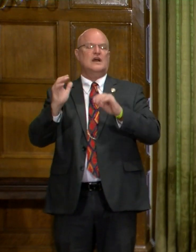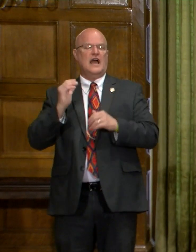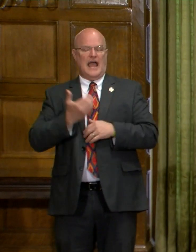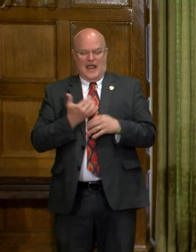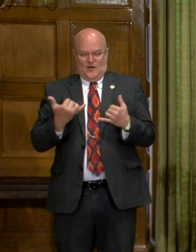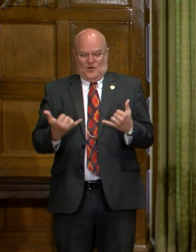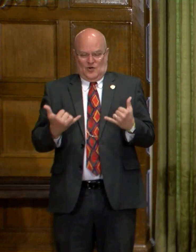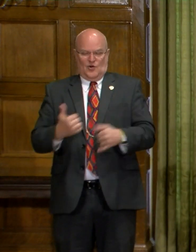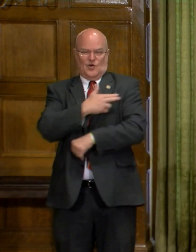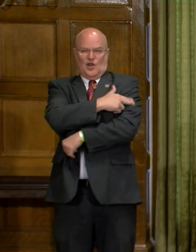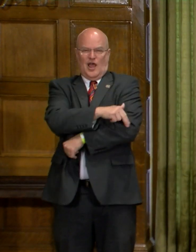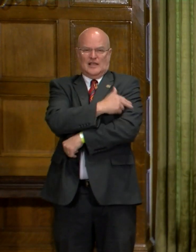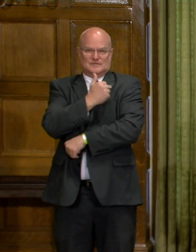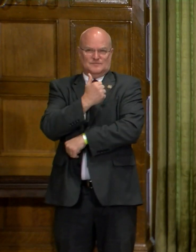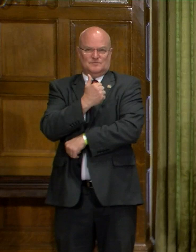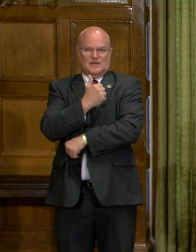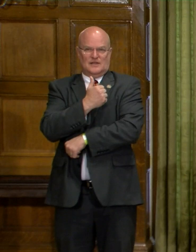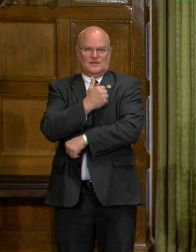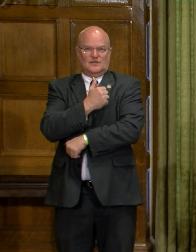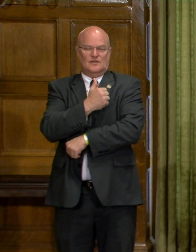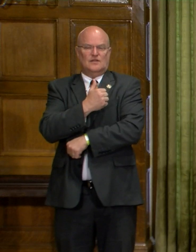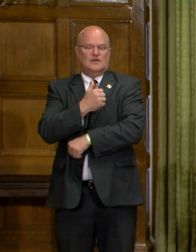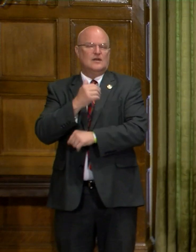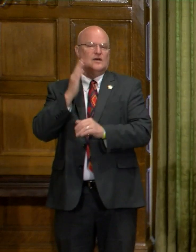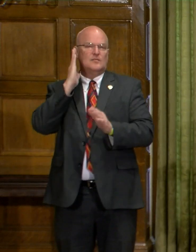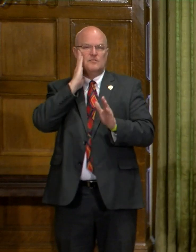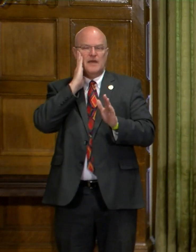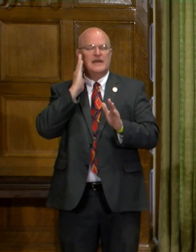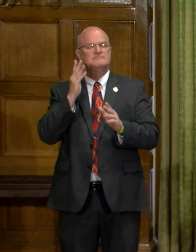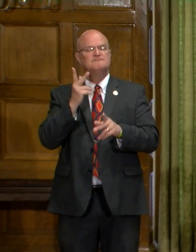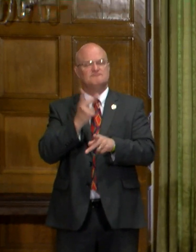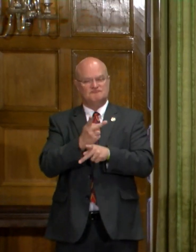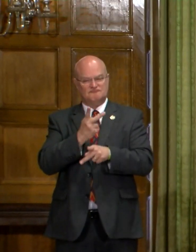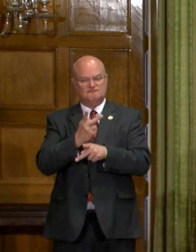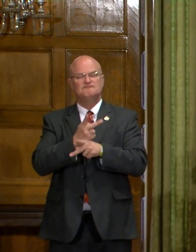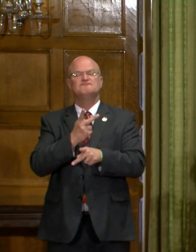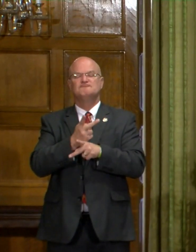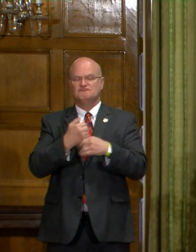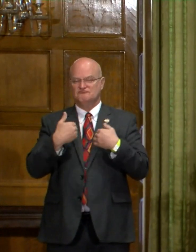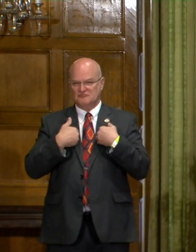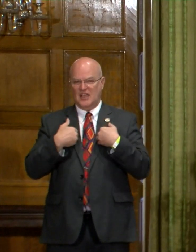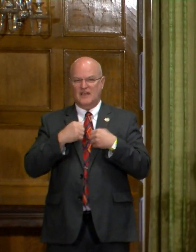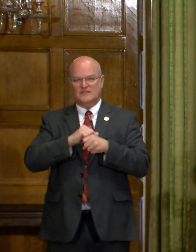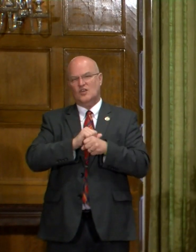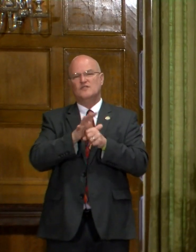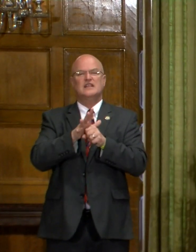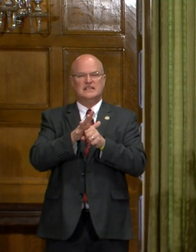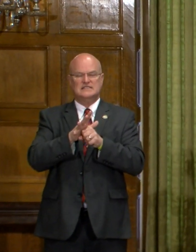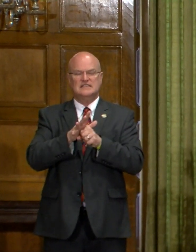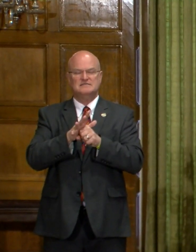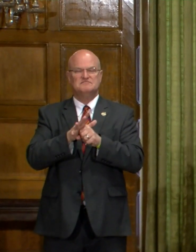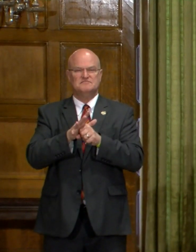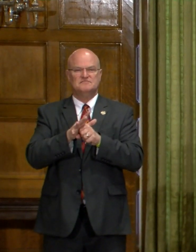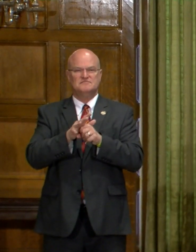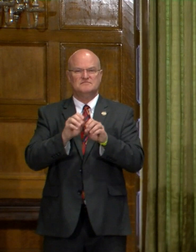our current hospital capacity is sufficient to handle the current COVID